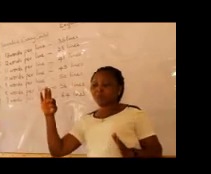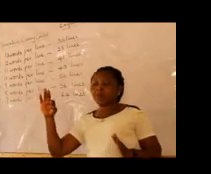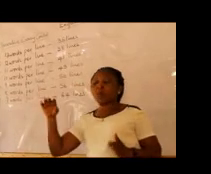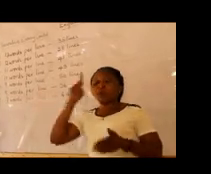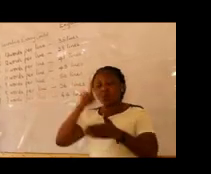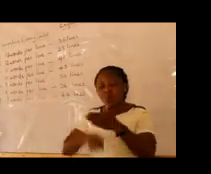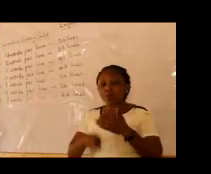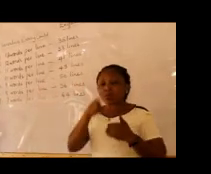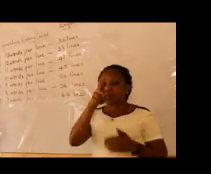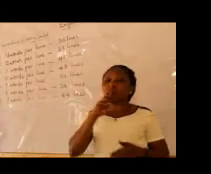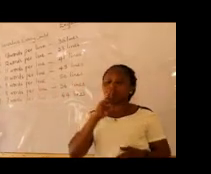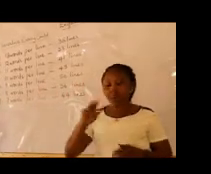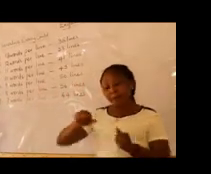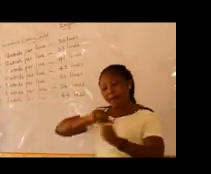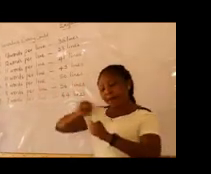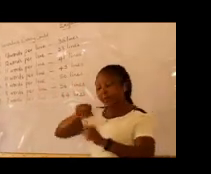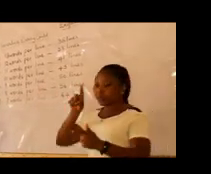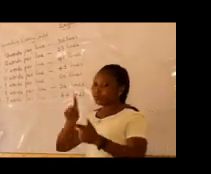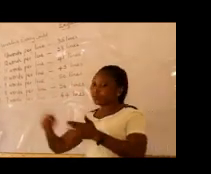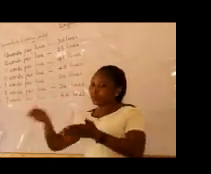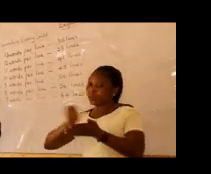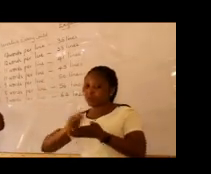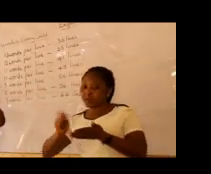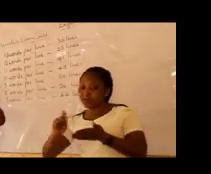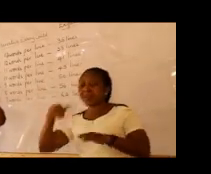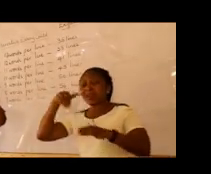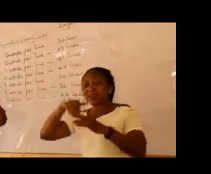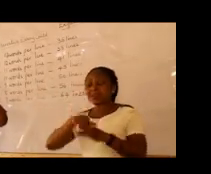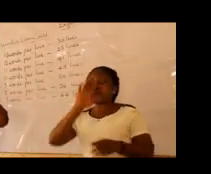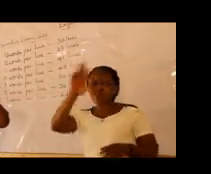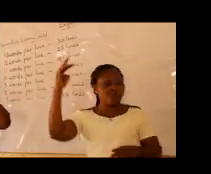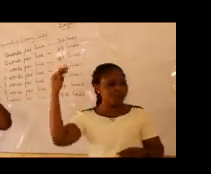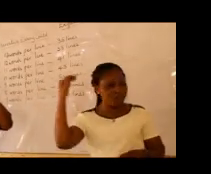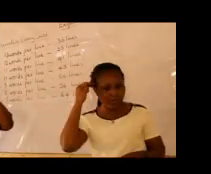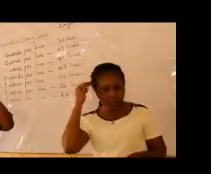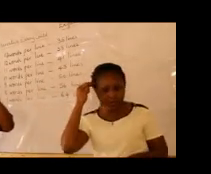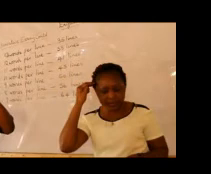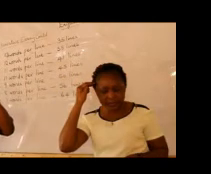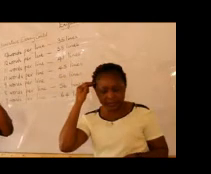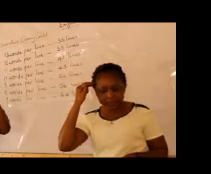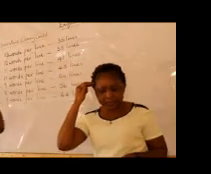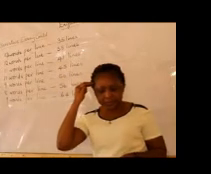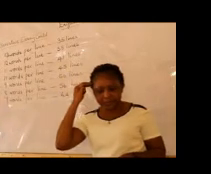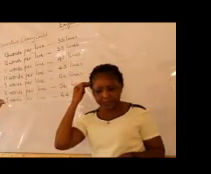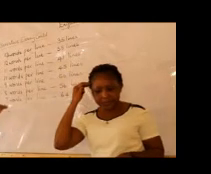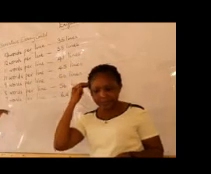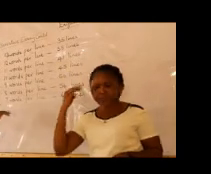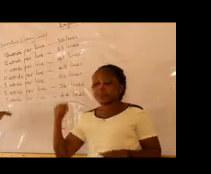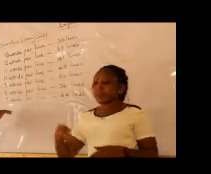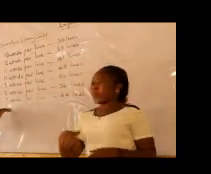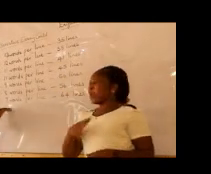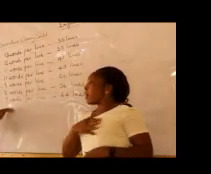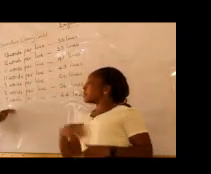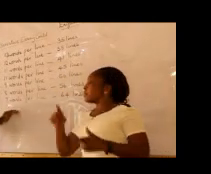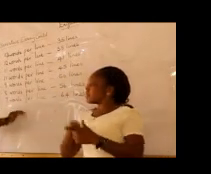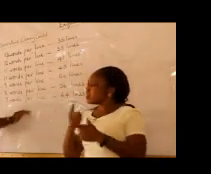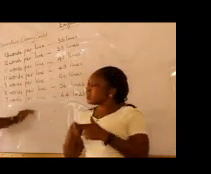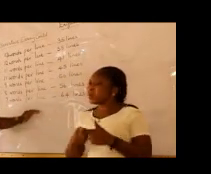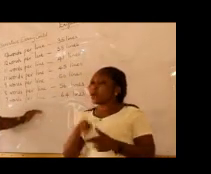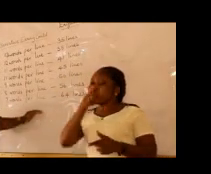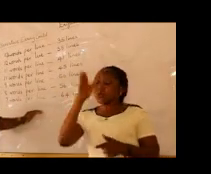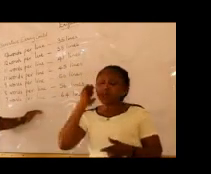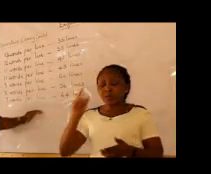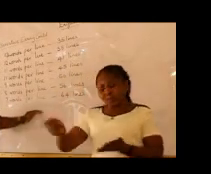of what you are about to write in your mind, and then you will jot